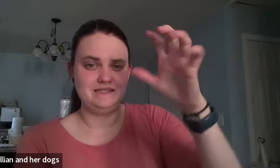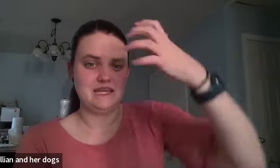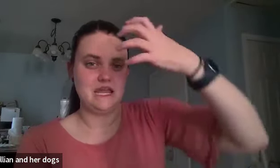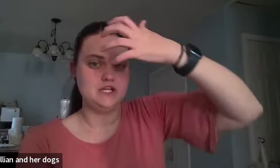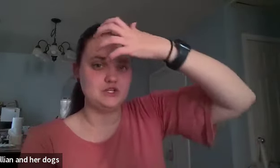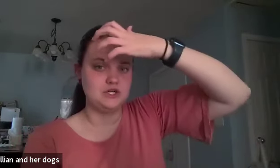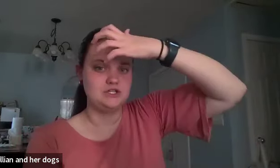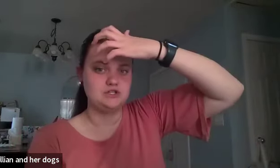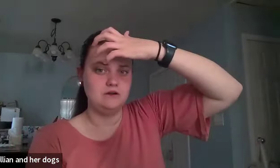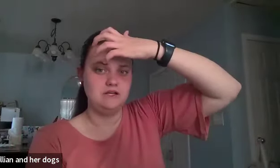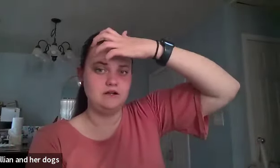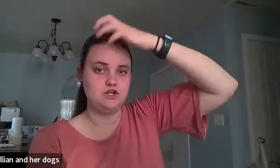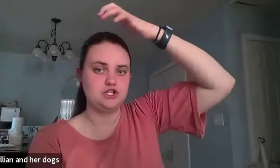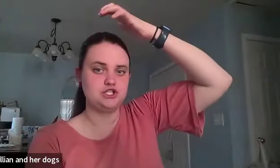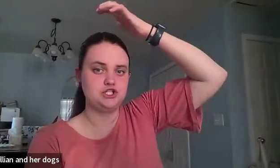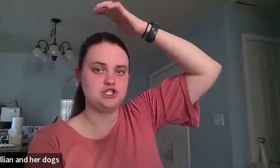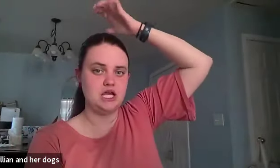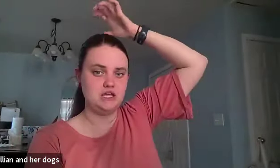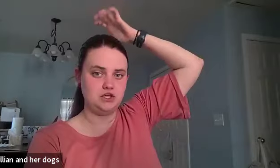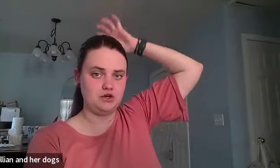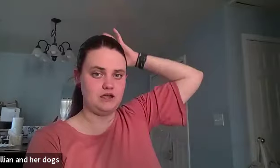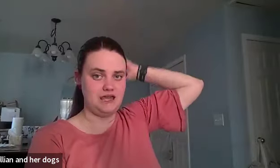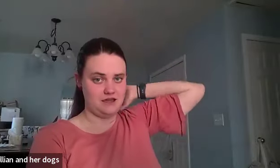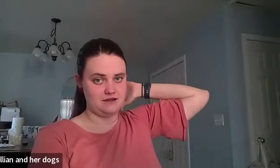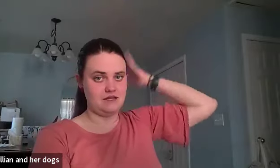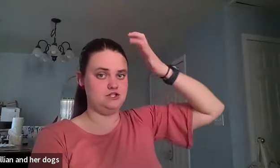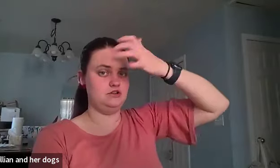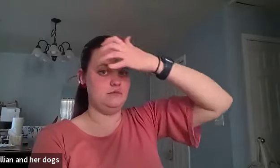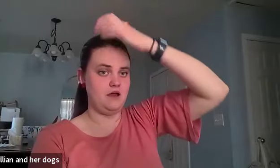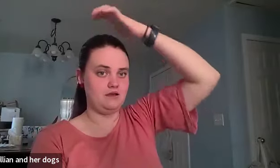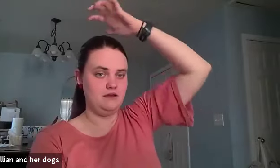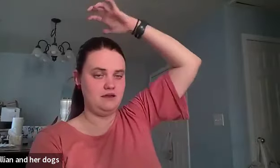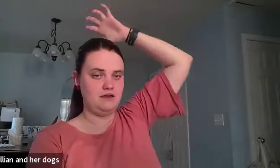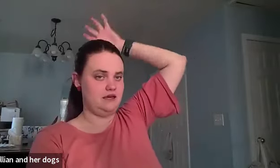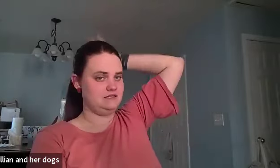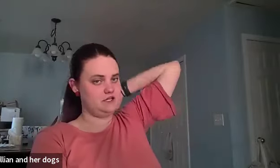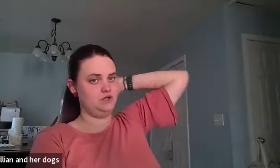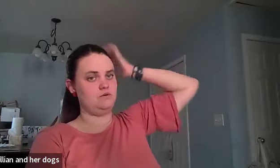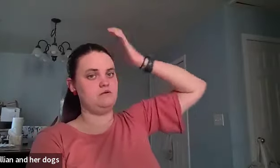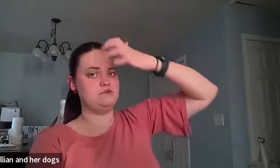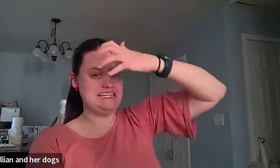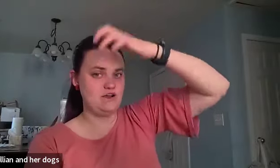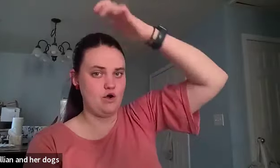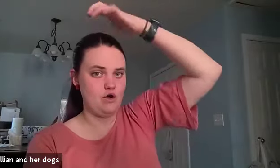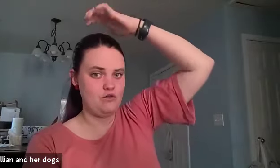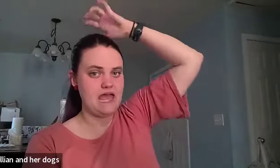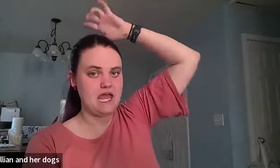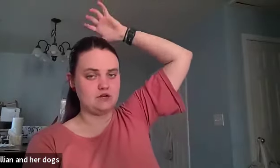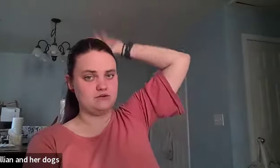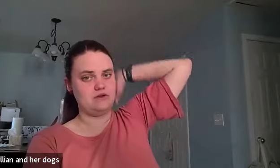bent. And you're going to start here and you're going to shake your hand as you go back. And it's like you are representing all the hair